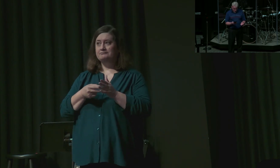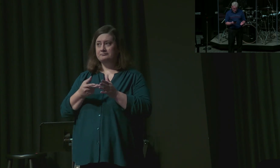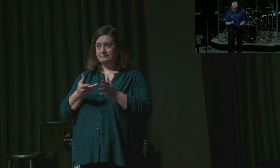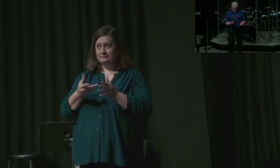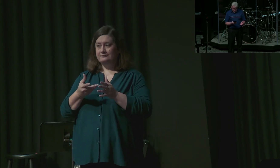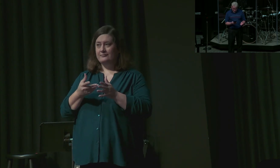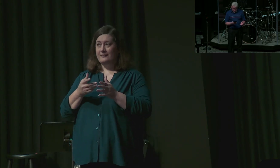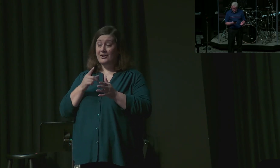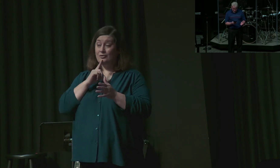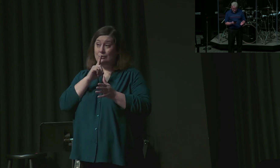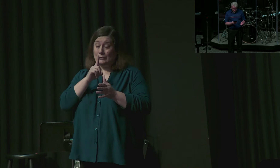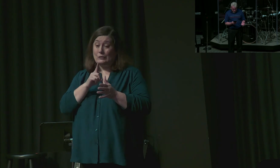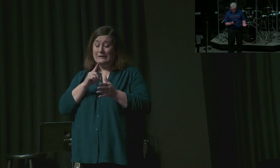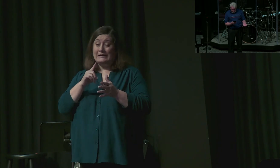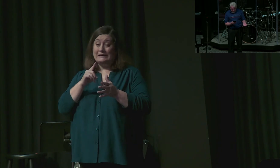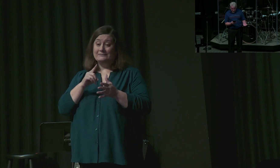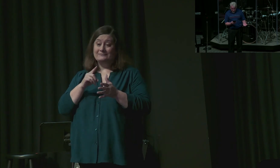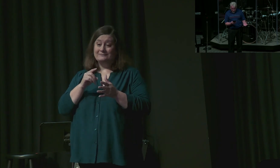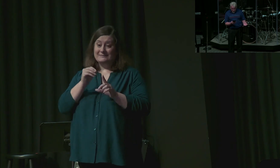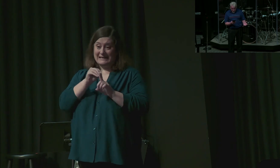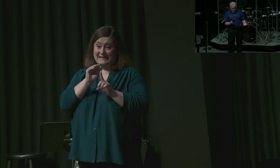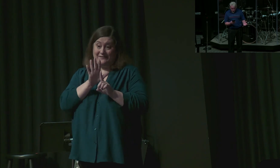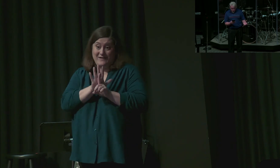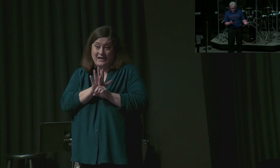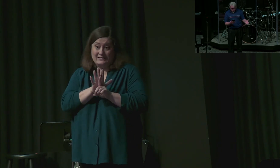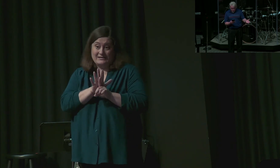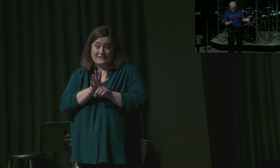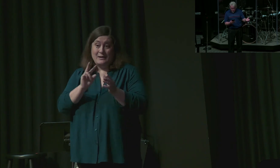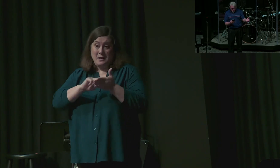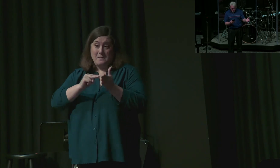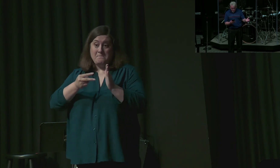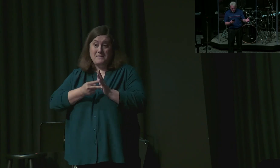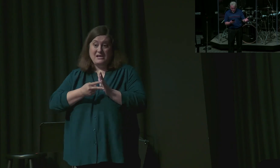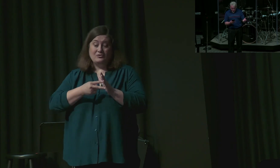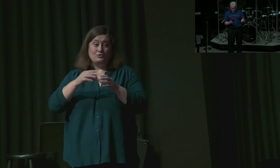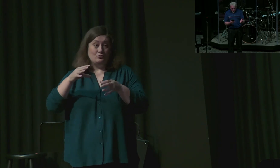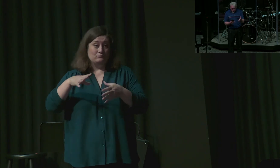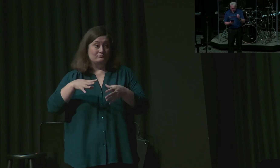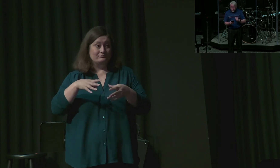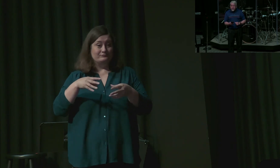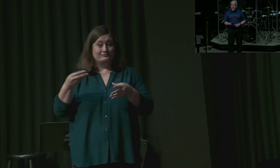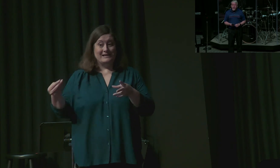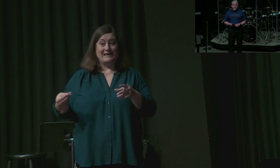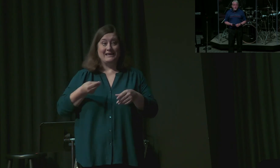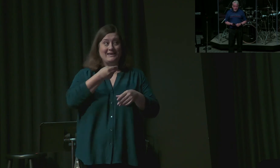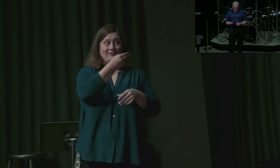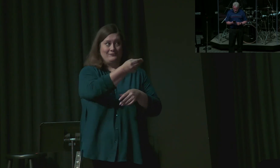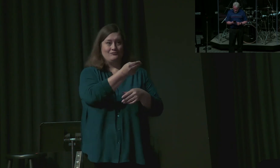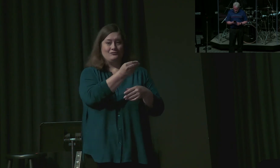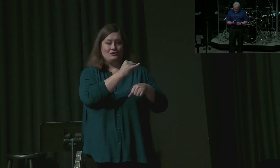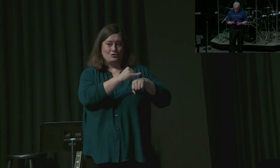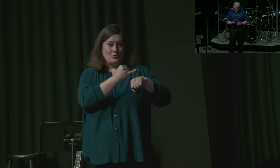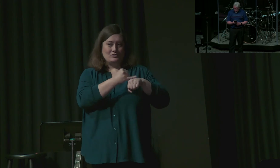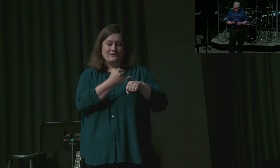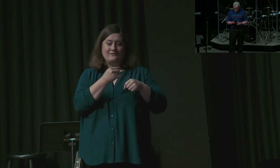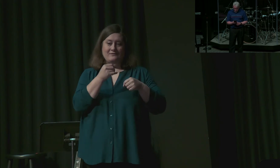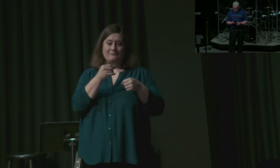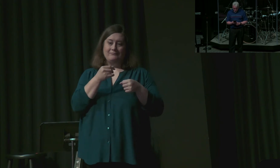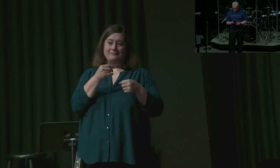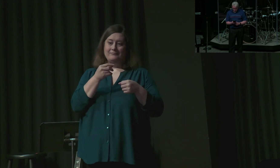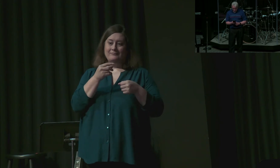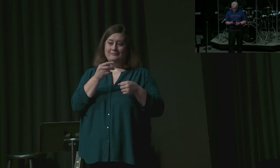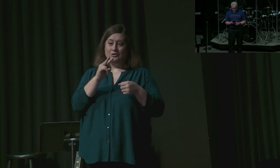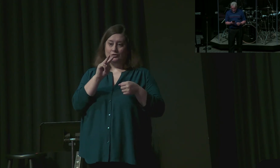portion. But he must be willing to give them up and to have them named as Jacob's